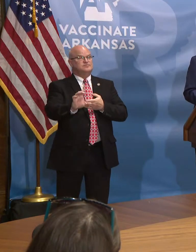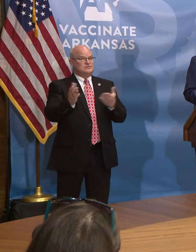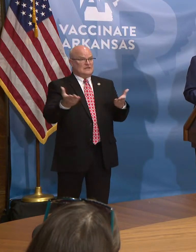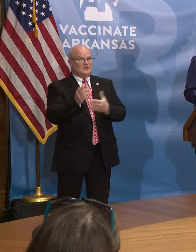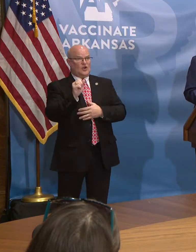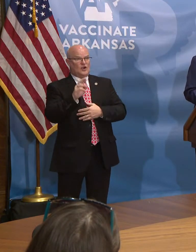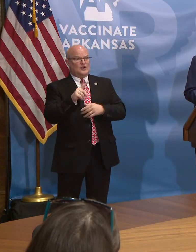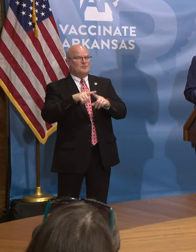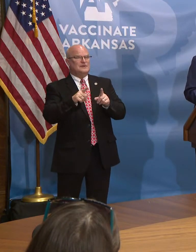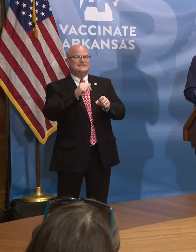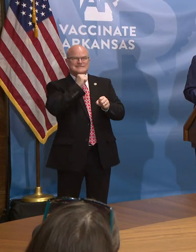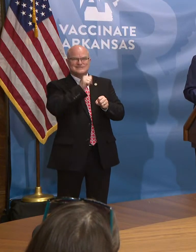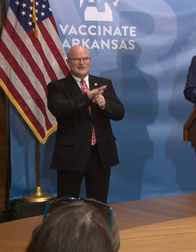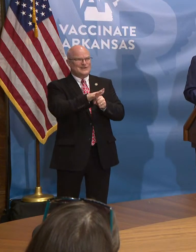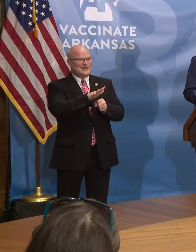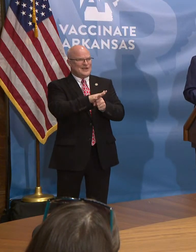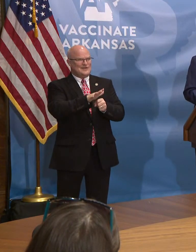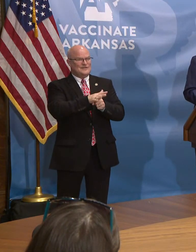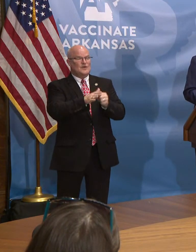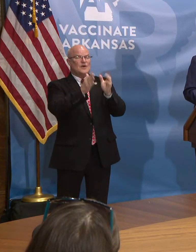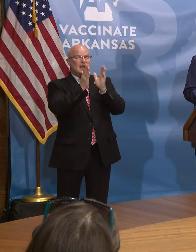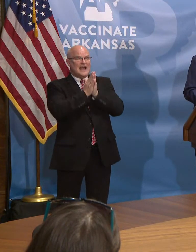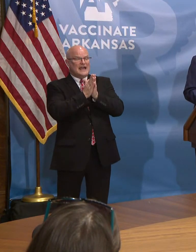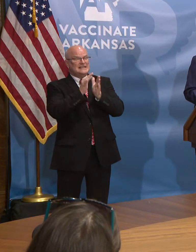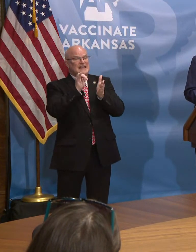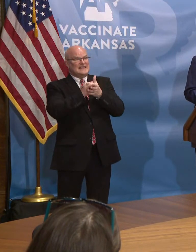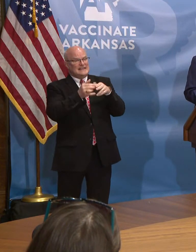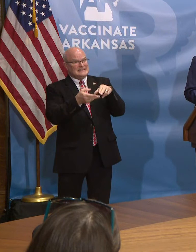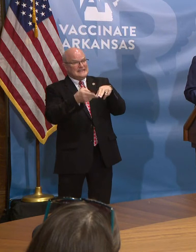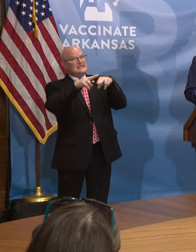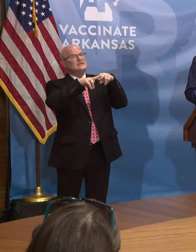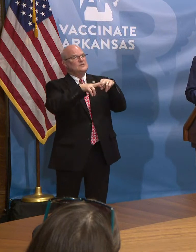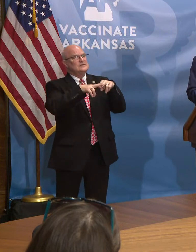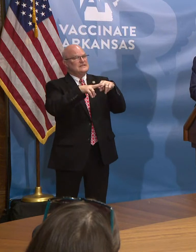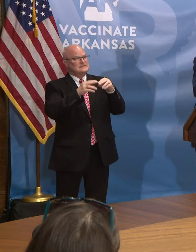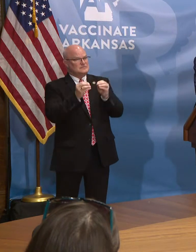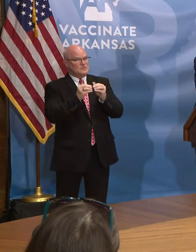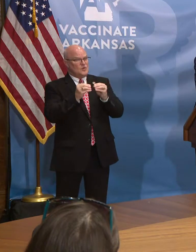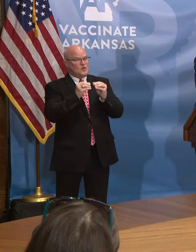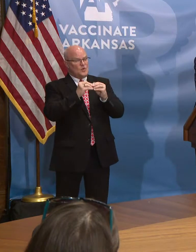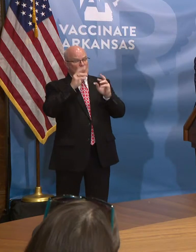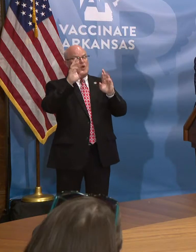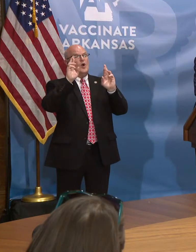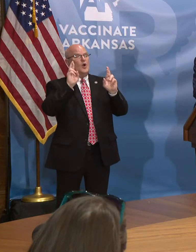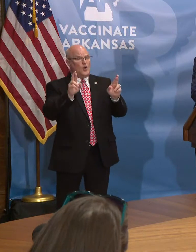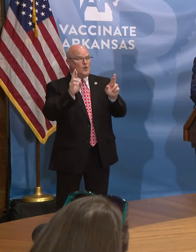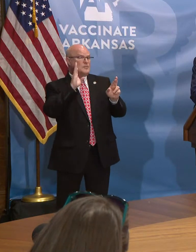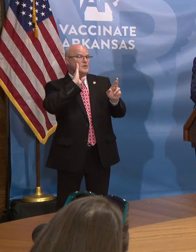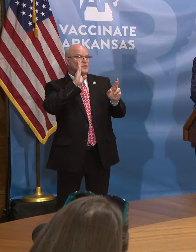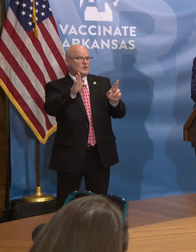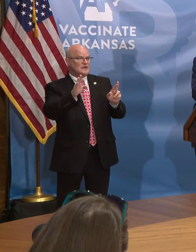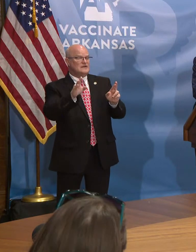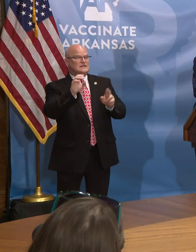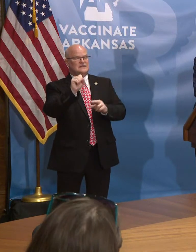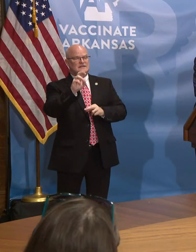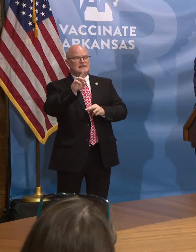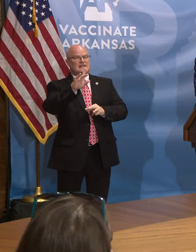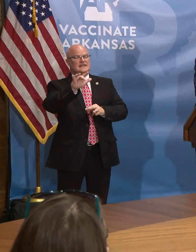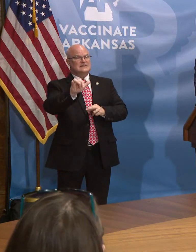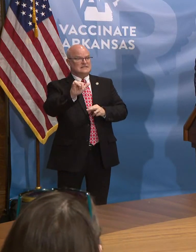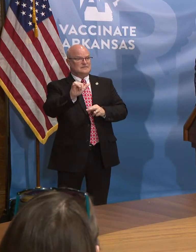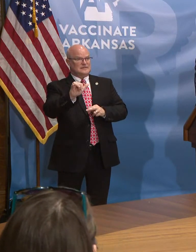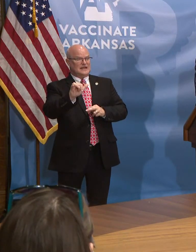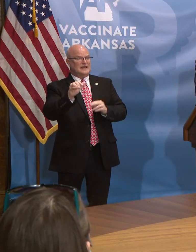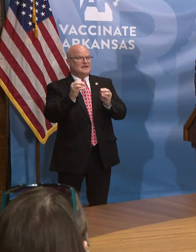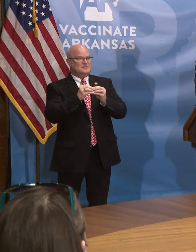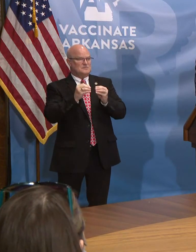is just insufficient, and we're asking that increase and pick up. We hope that it does, and that supply chain, but we are